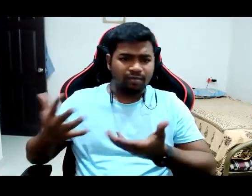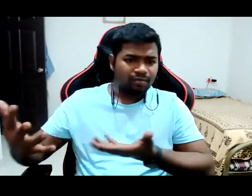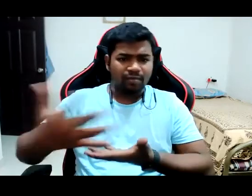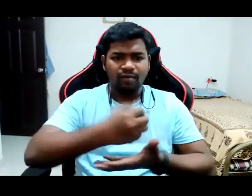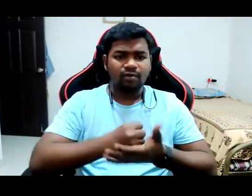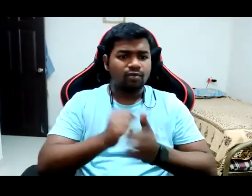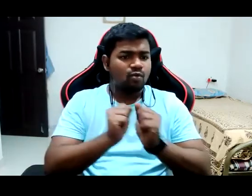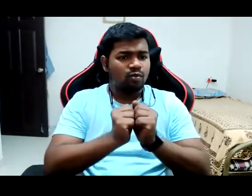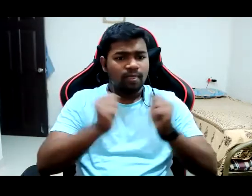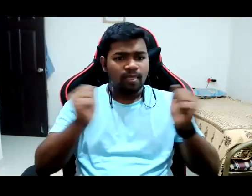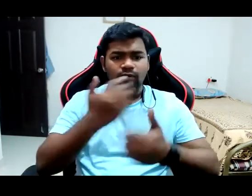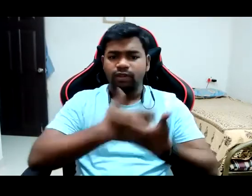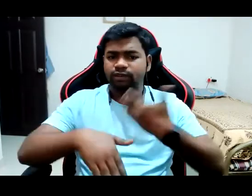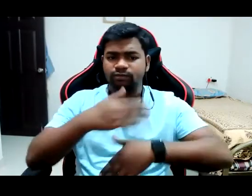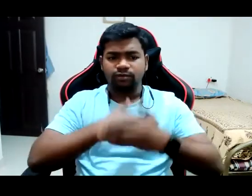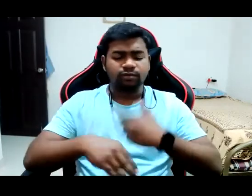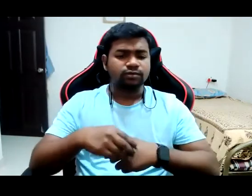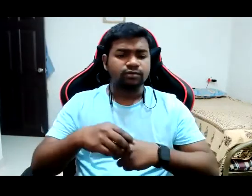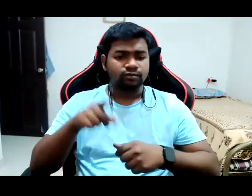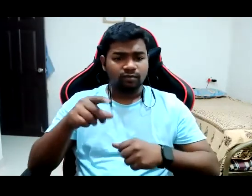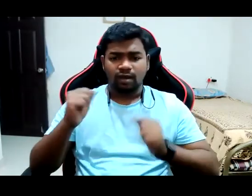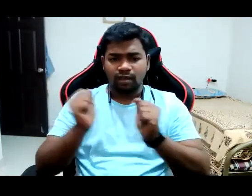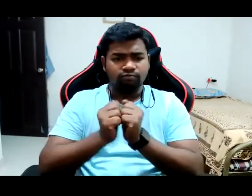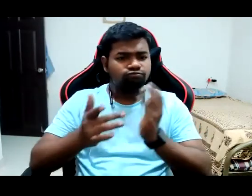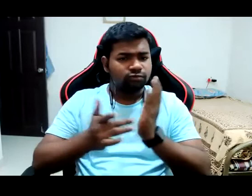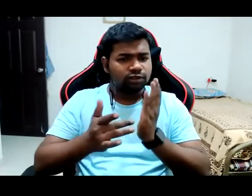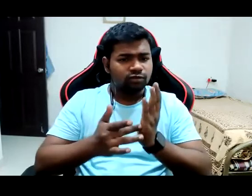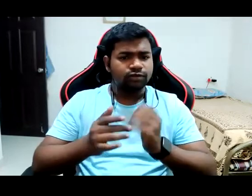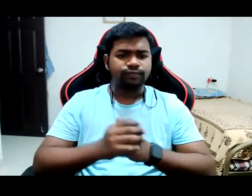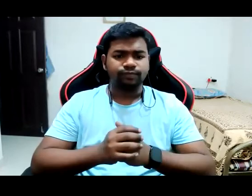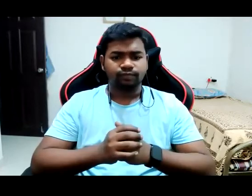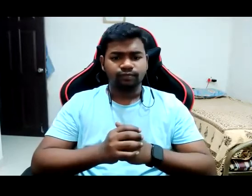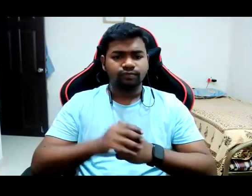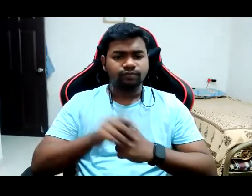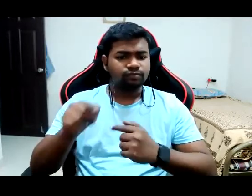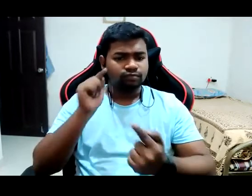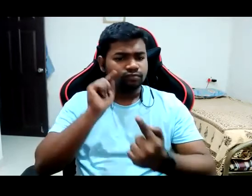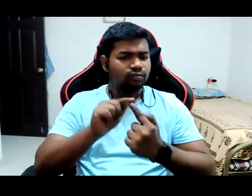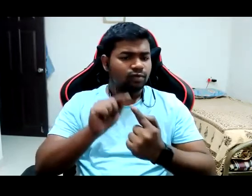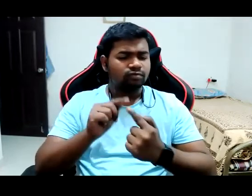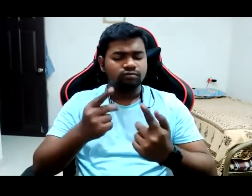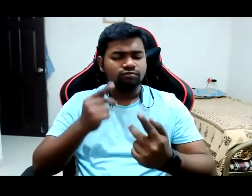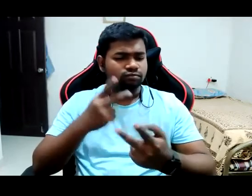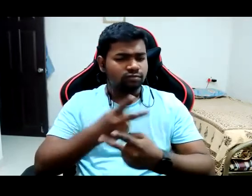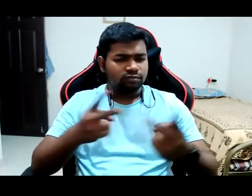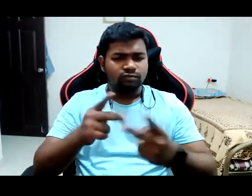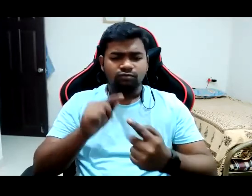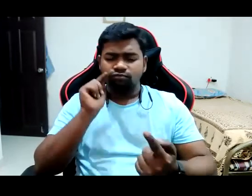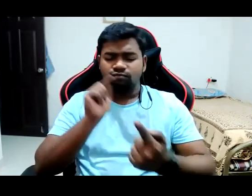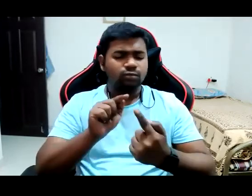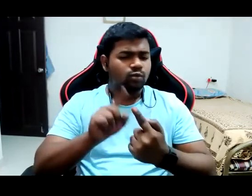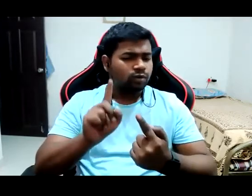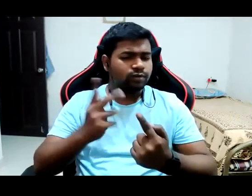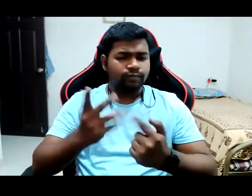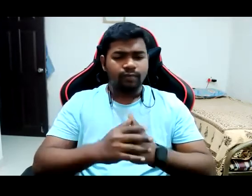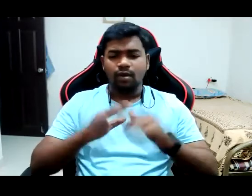who might be in technology to come together? And the objectives were, there were multiple objectives. One of the objectives was, how